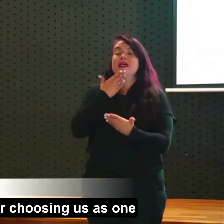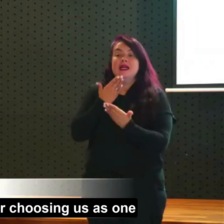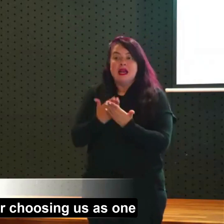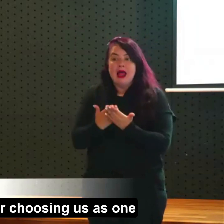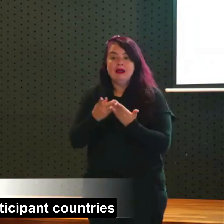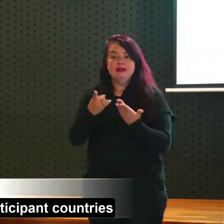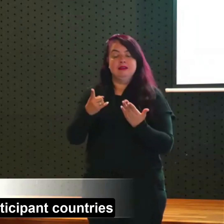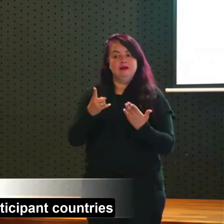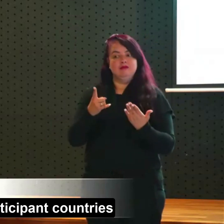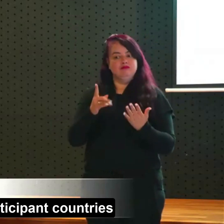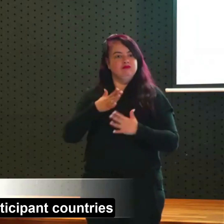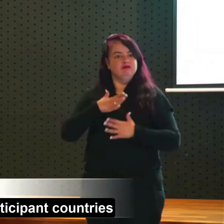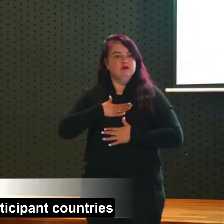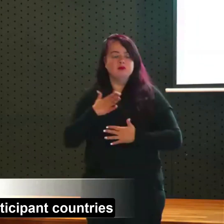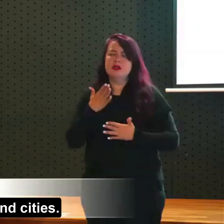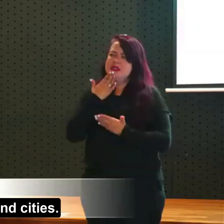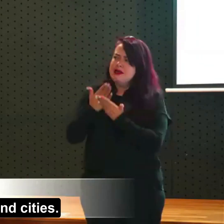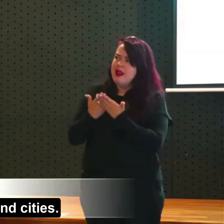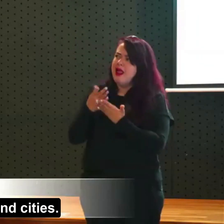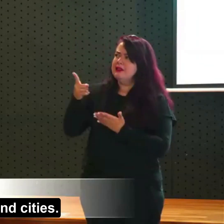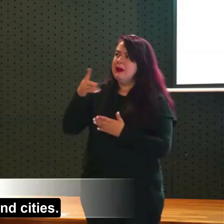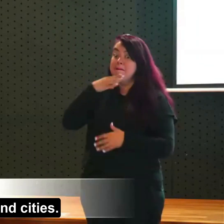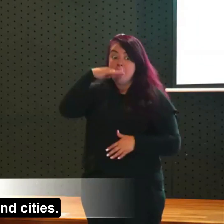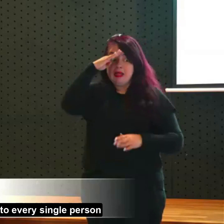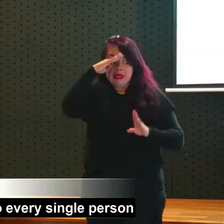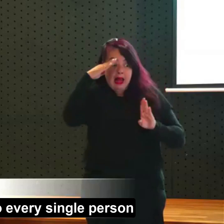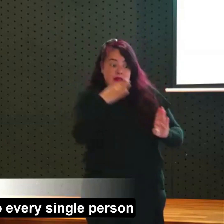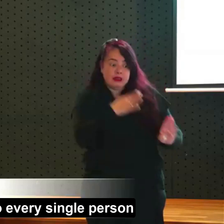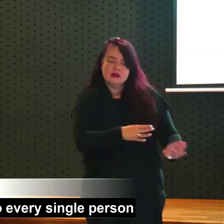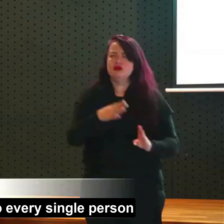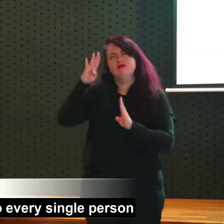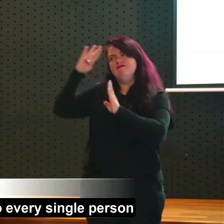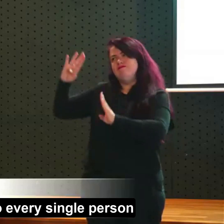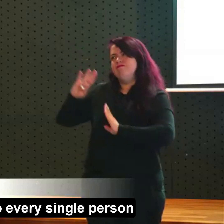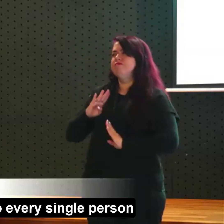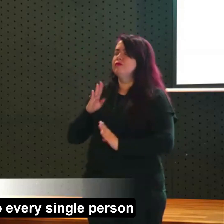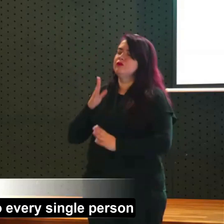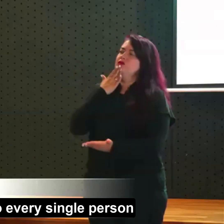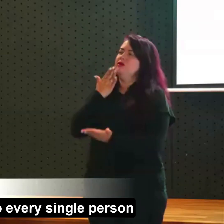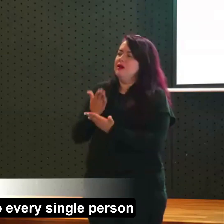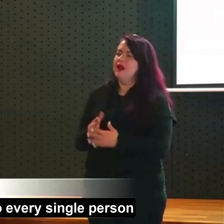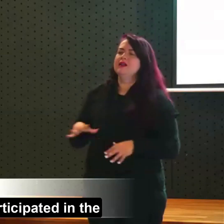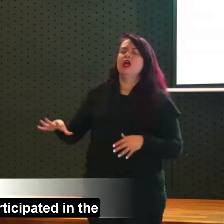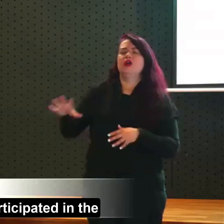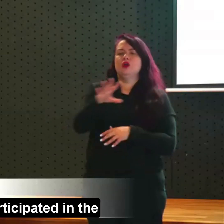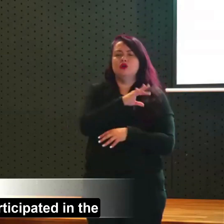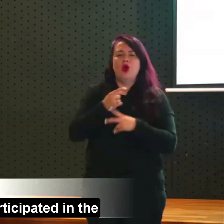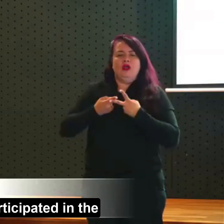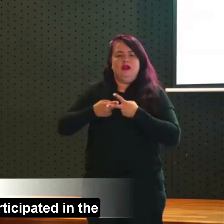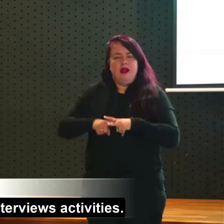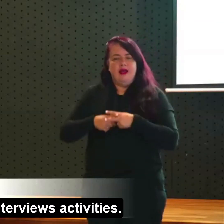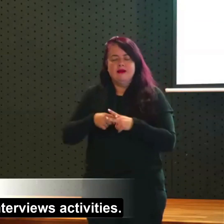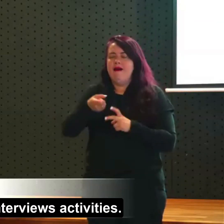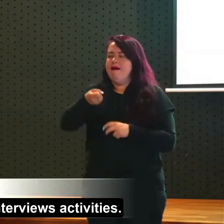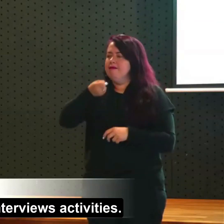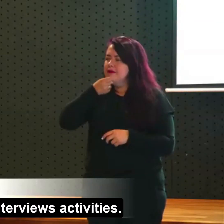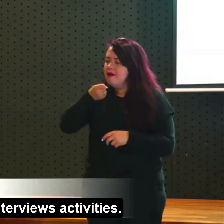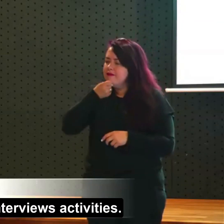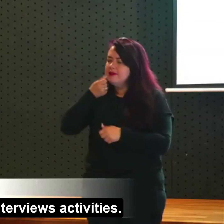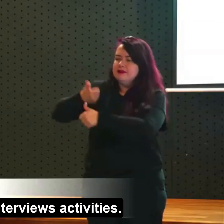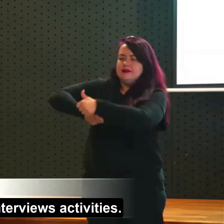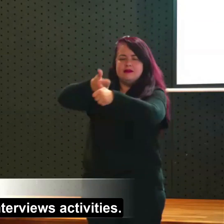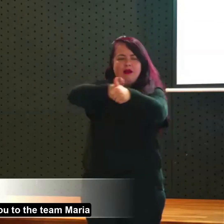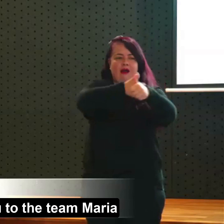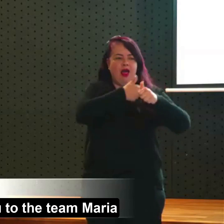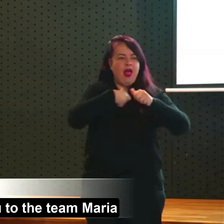choosing us as one of the participant countries and cities. Thank you to every single person that participated in the surveys,